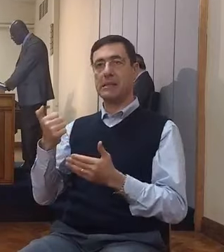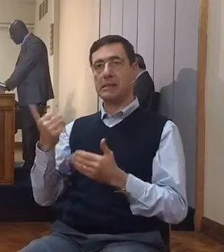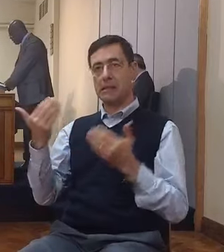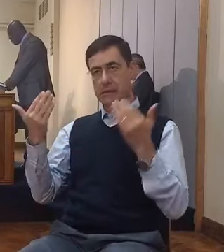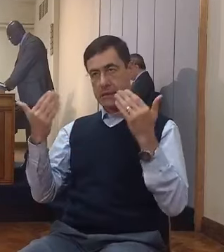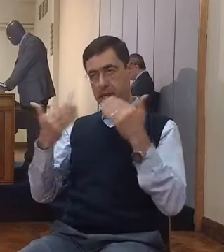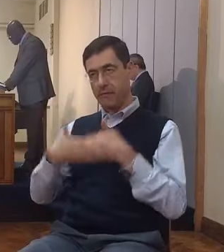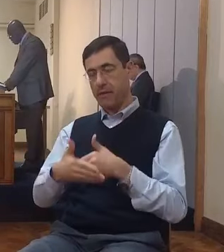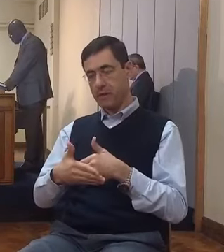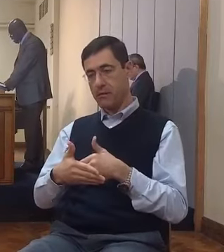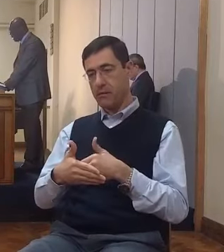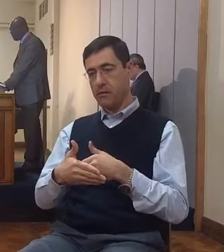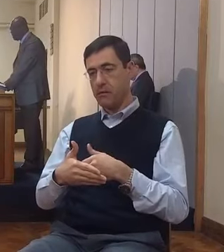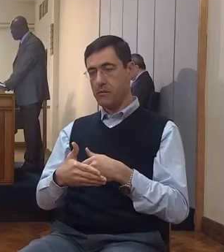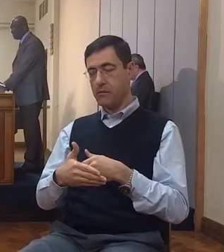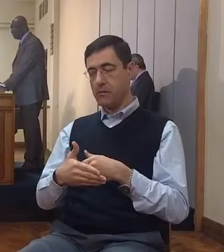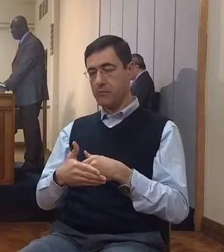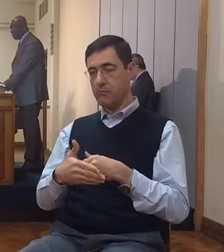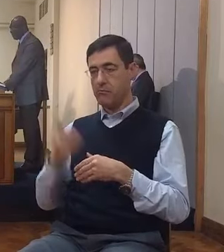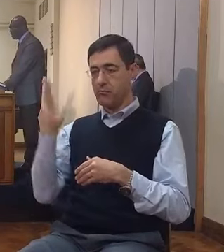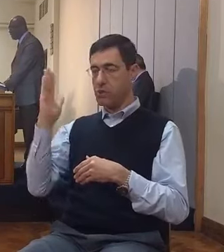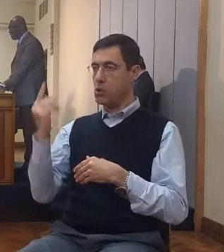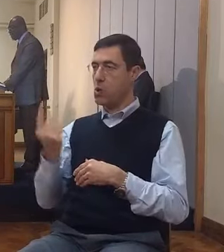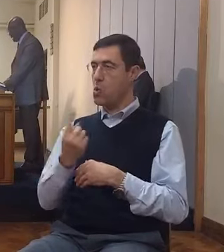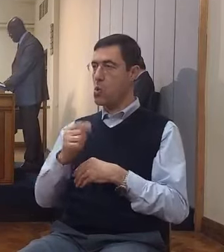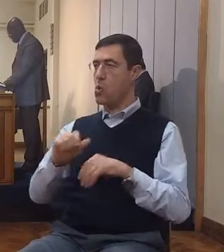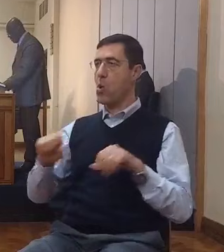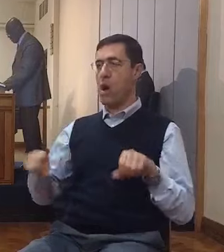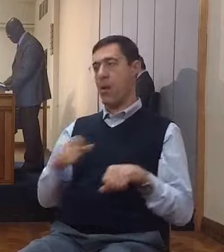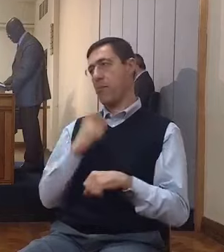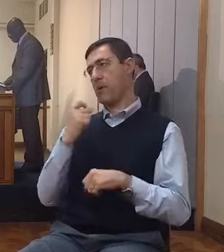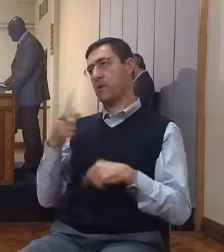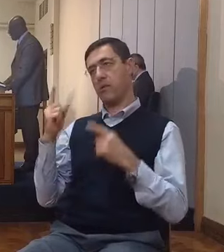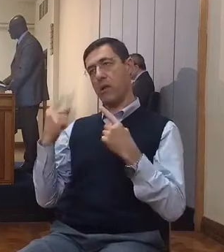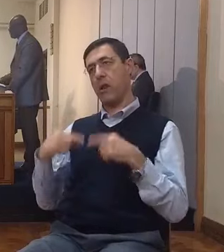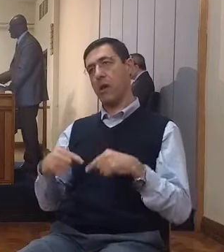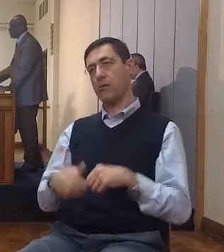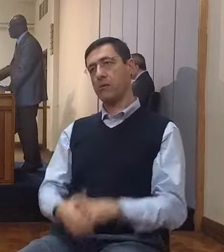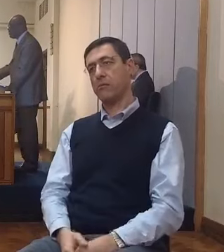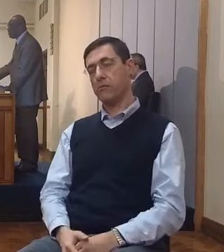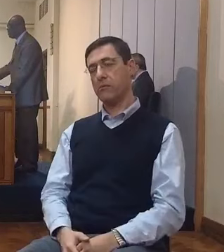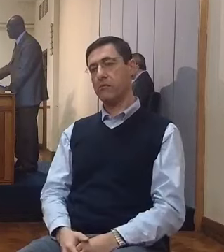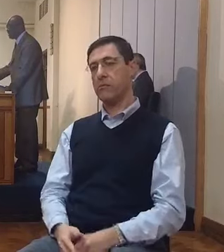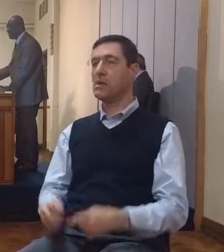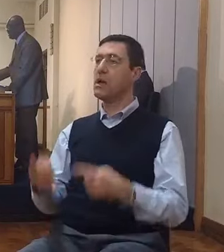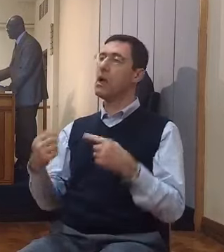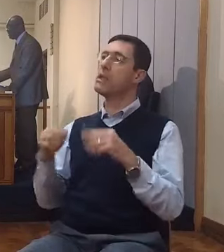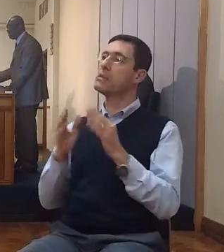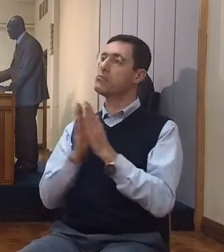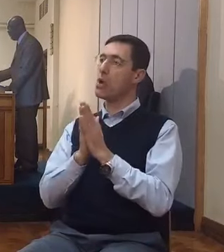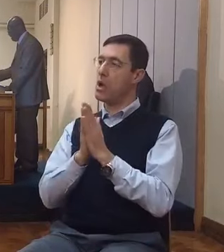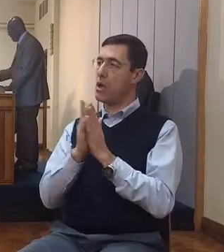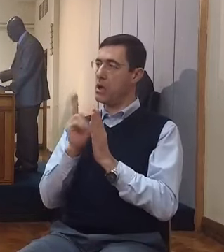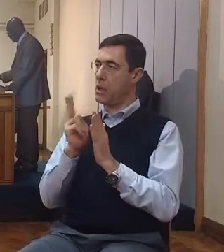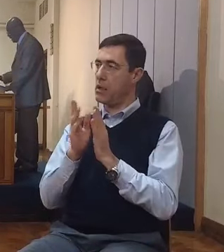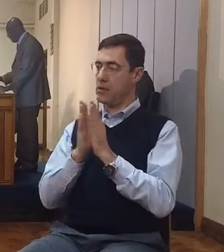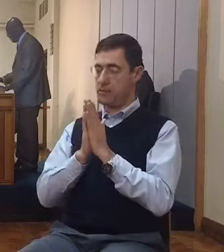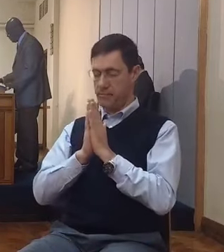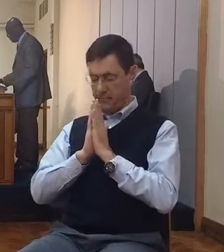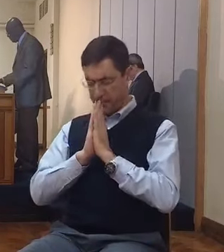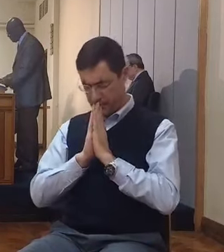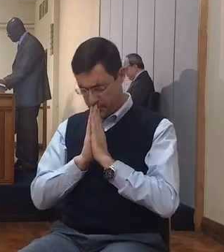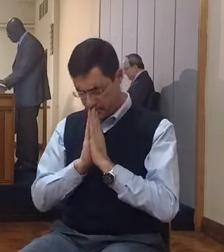evening. The preacher, God willing, will be our pastor. Let us again join in prayer together.